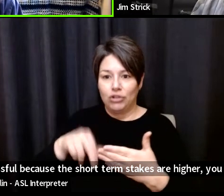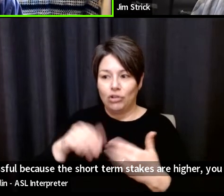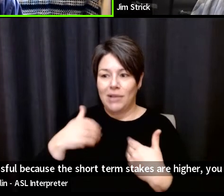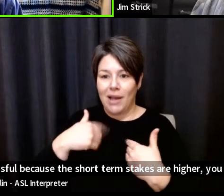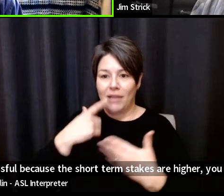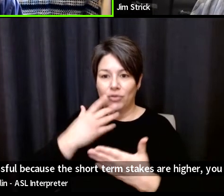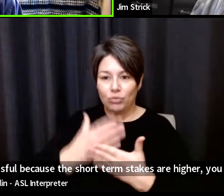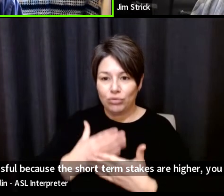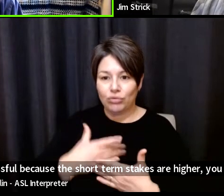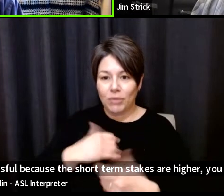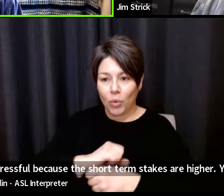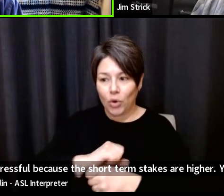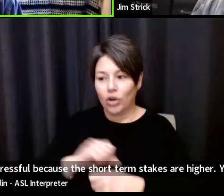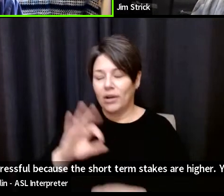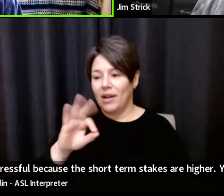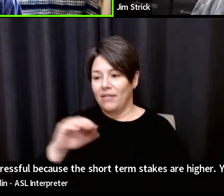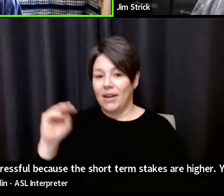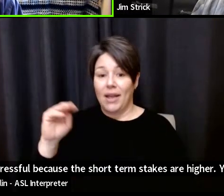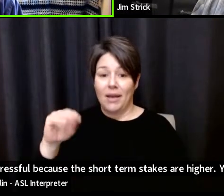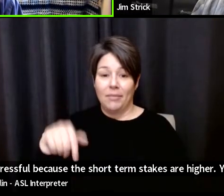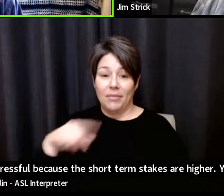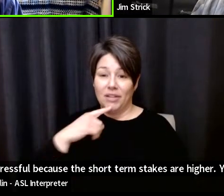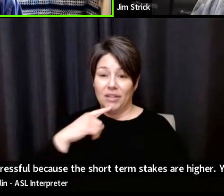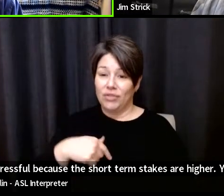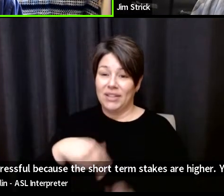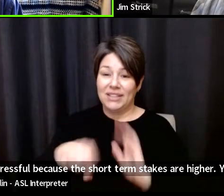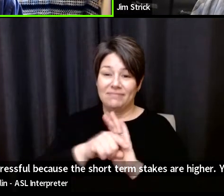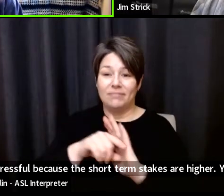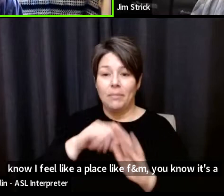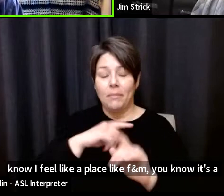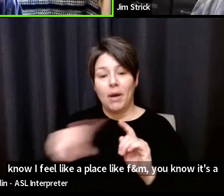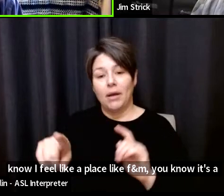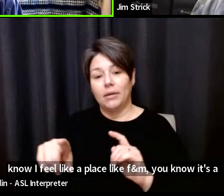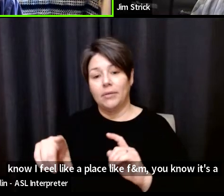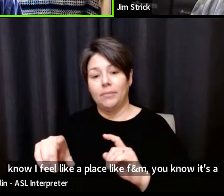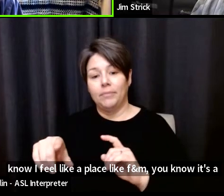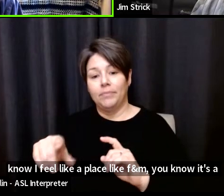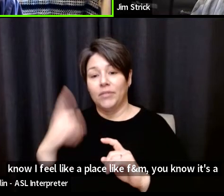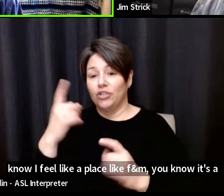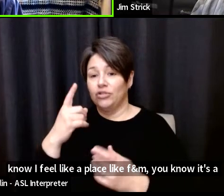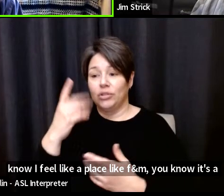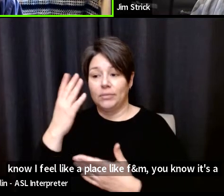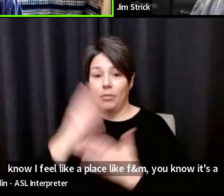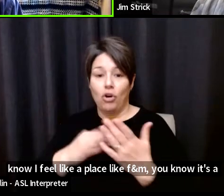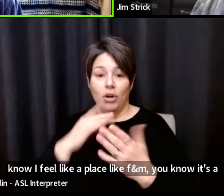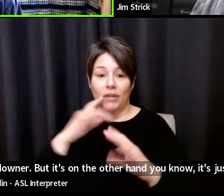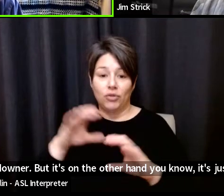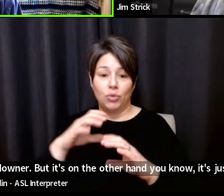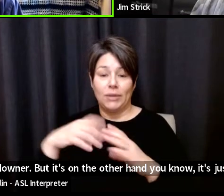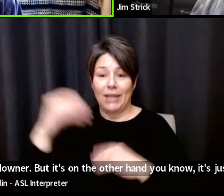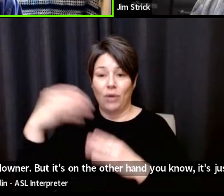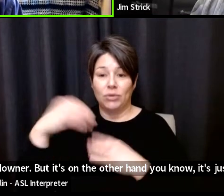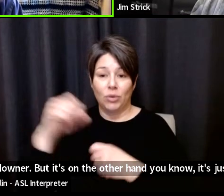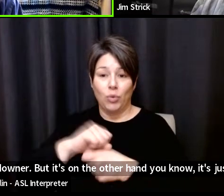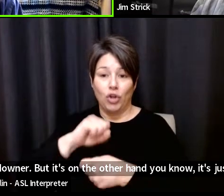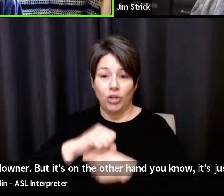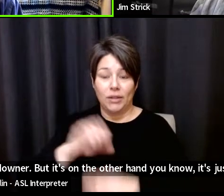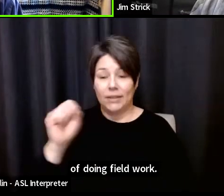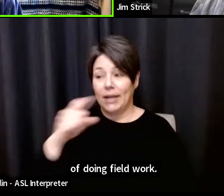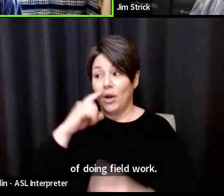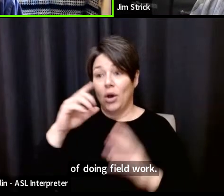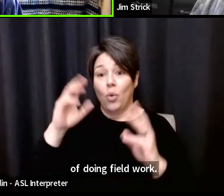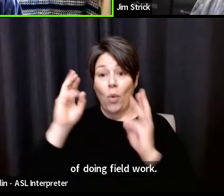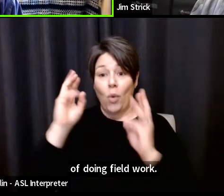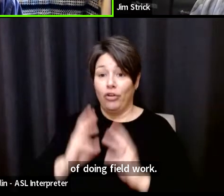place like F&M, it's a downer, but it's, on the other hand, it's just part of doing field work. So yeah, the weather is